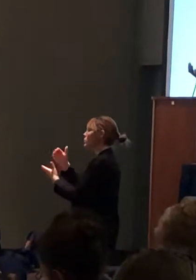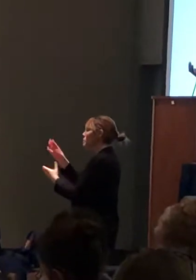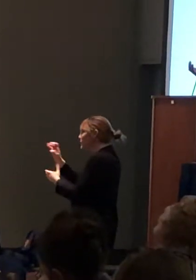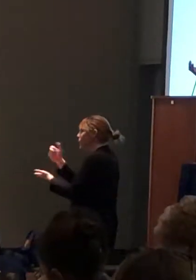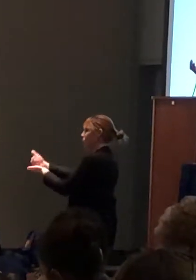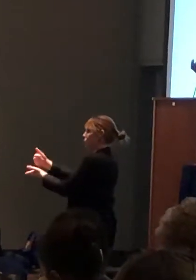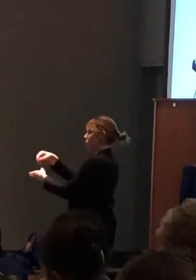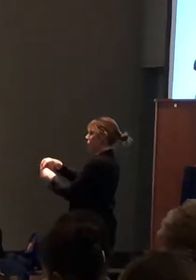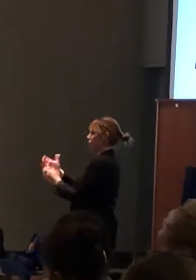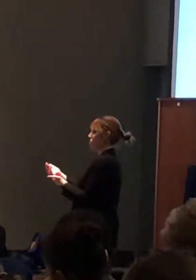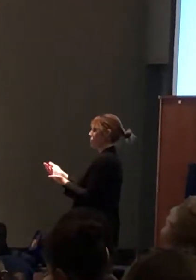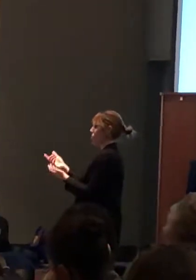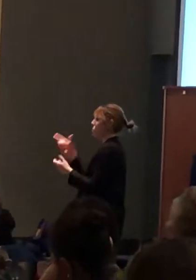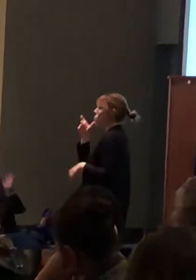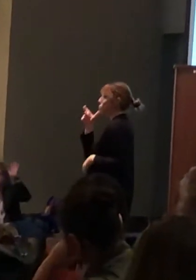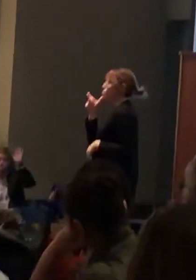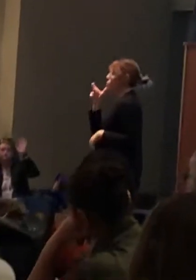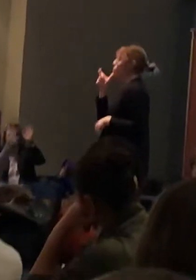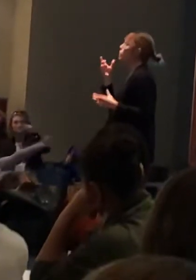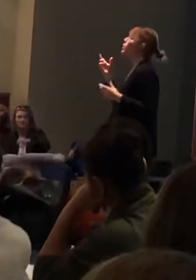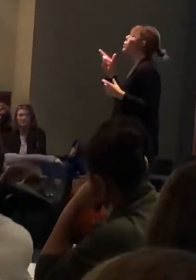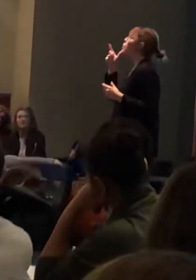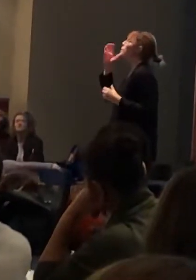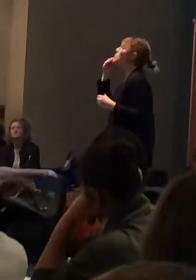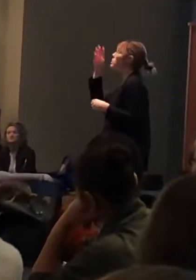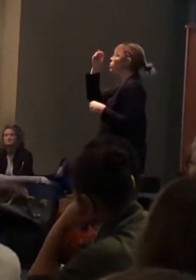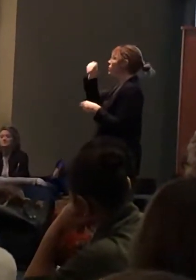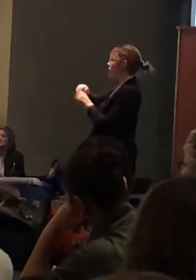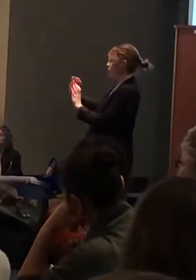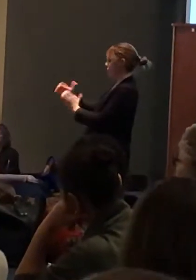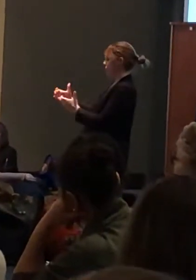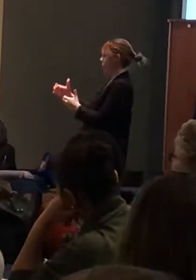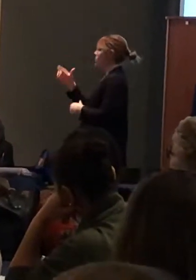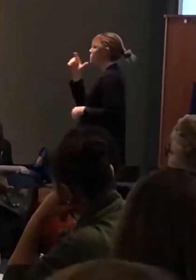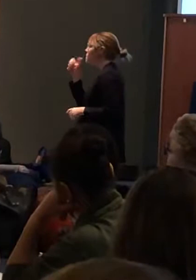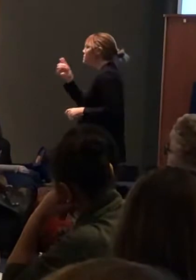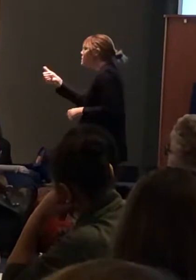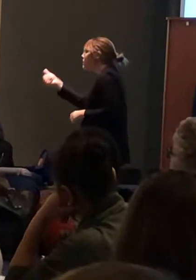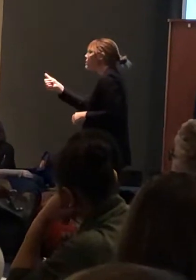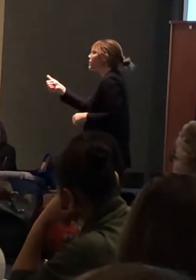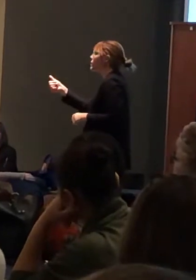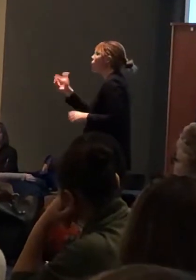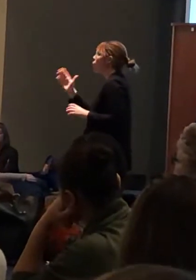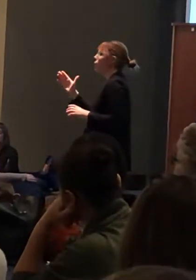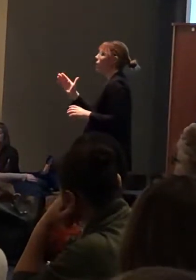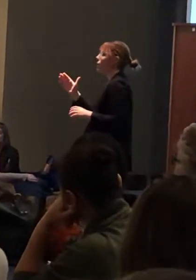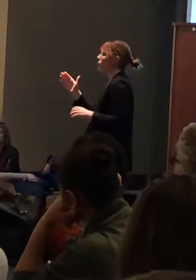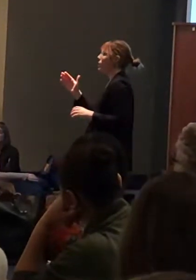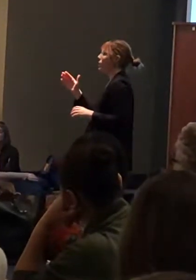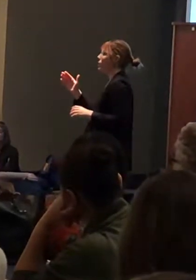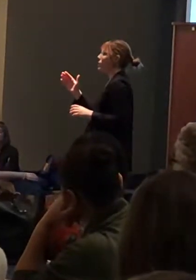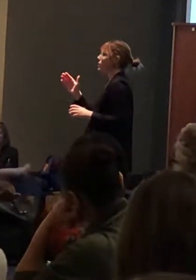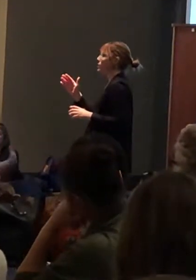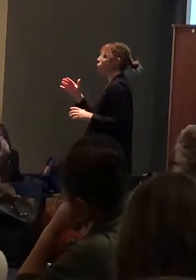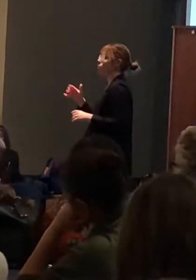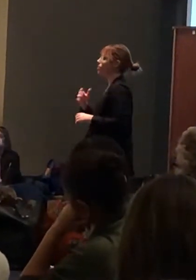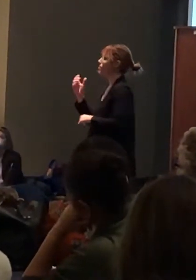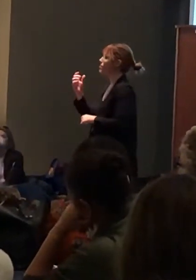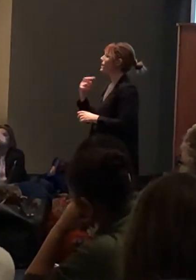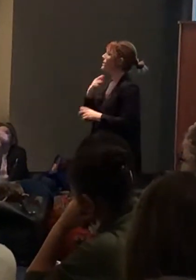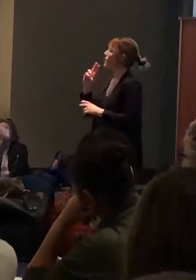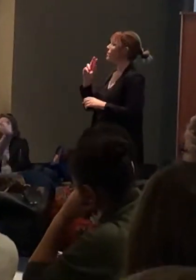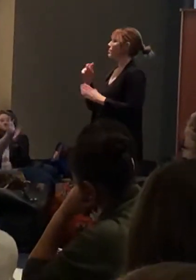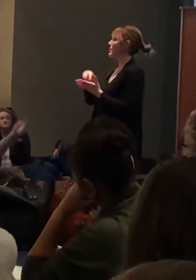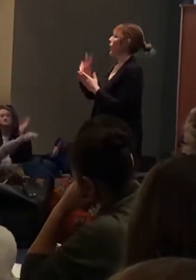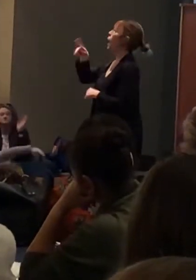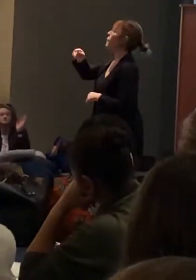helpful in your classroom? How many of you have boys in your classroom that will take up for the other children in the